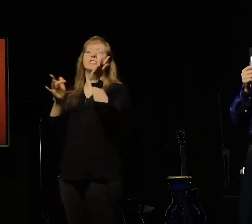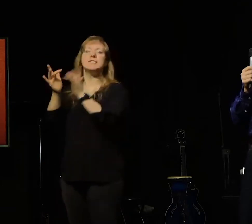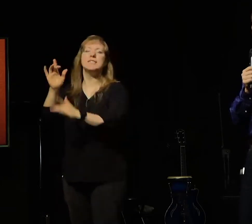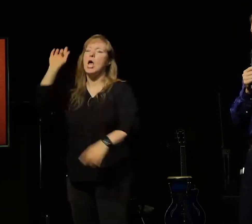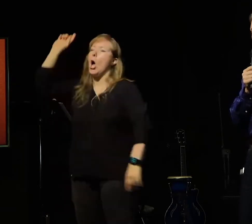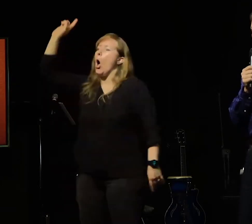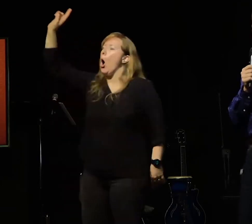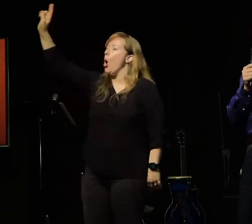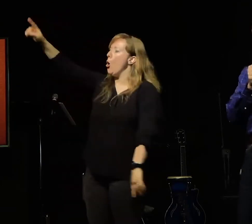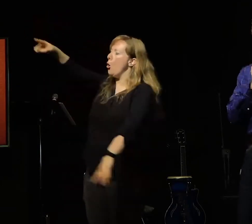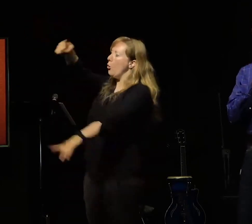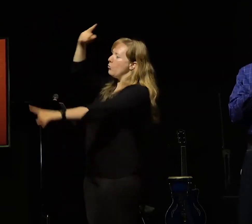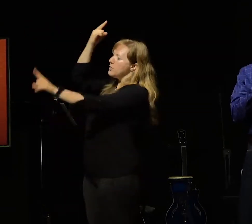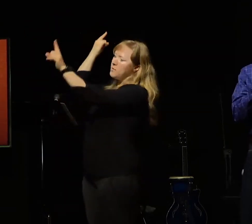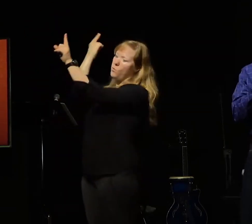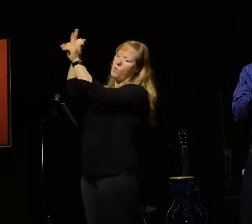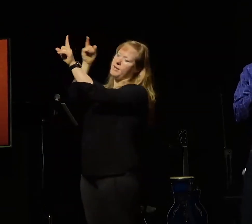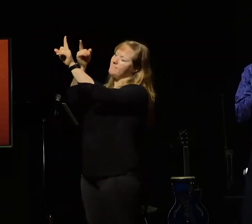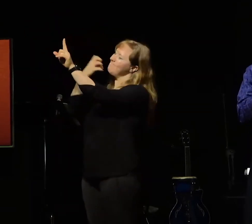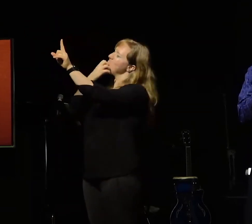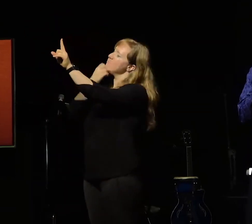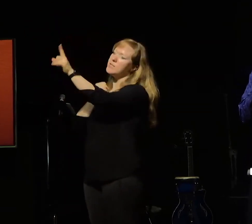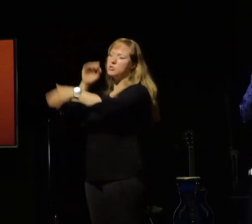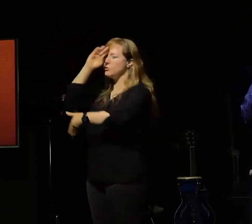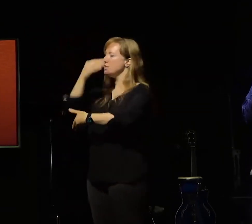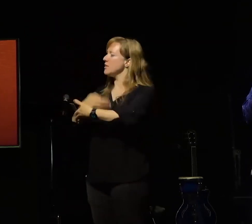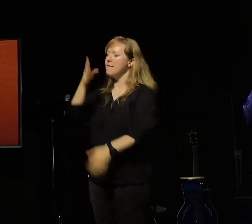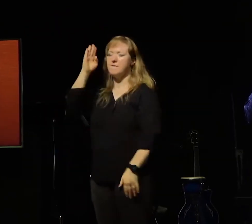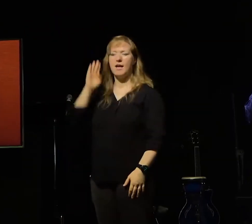only one who was the Son of God.